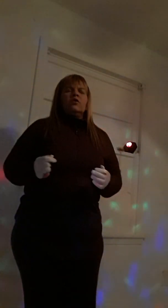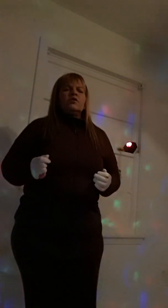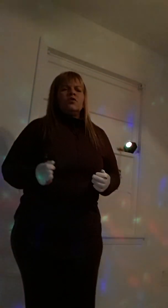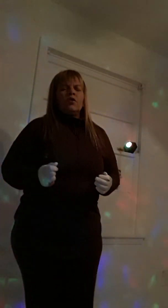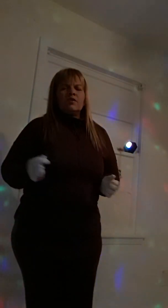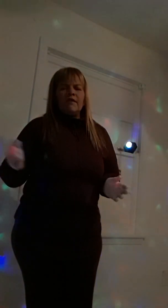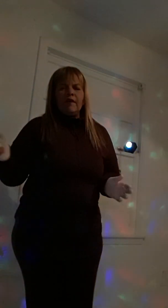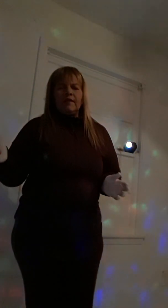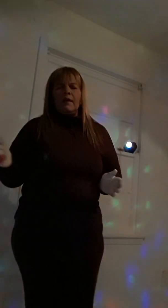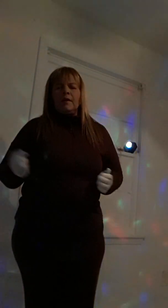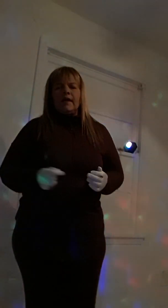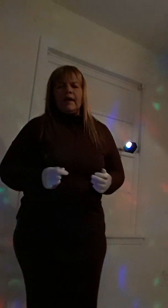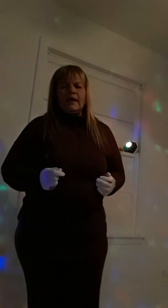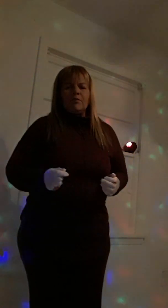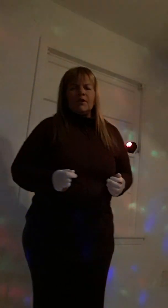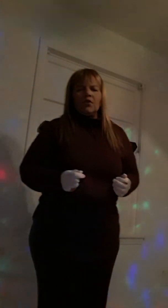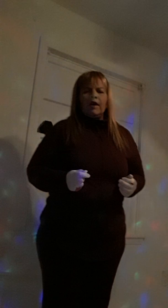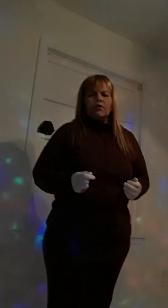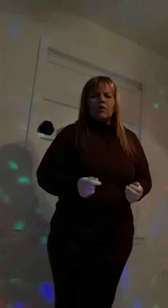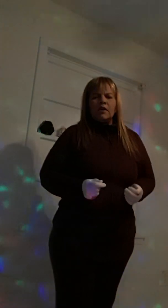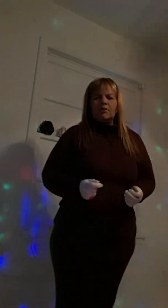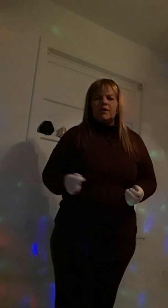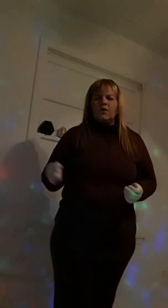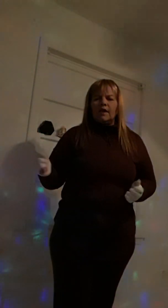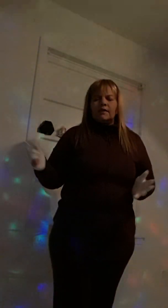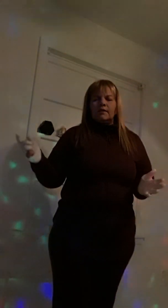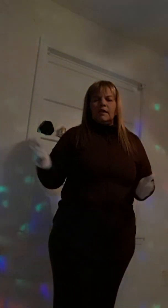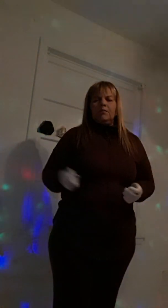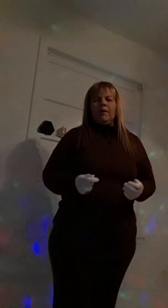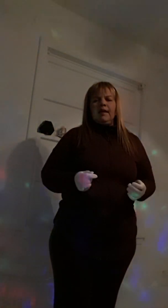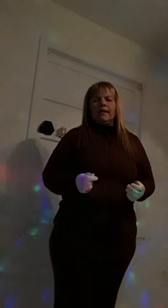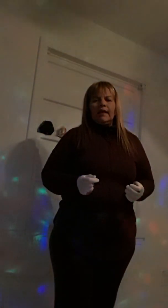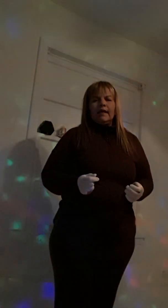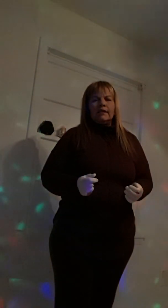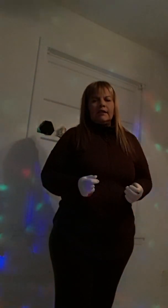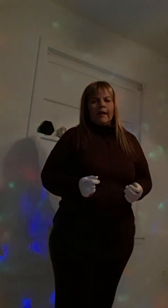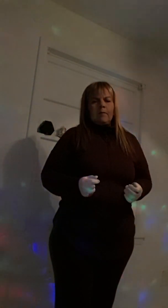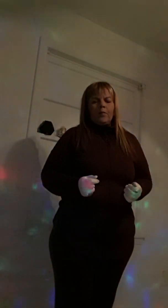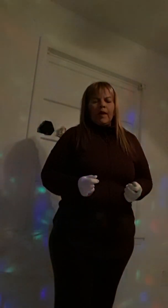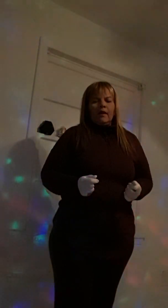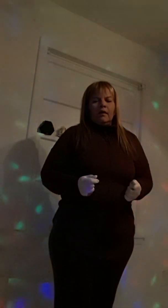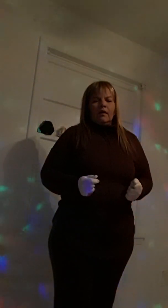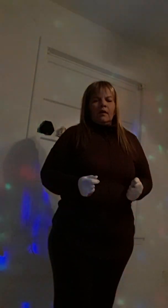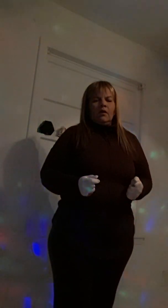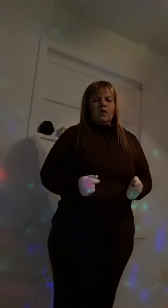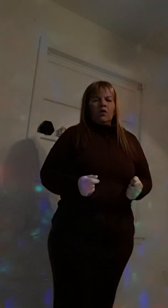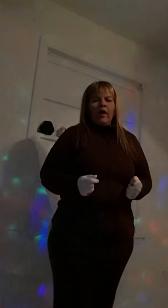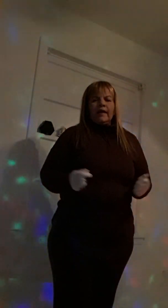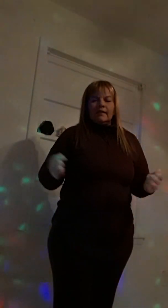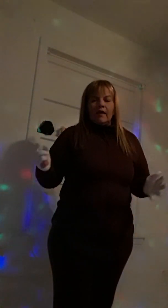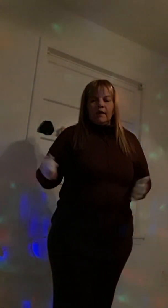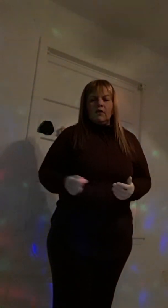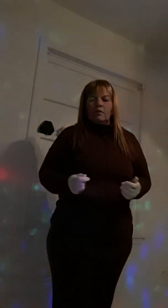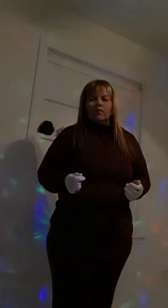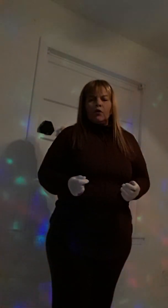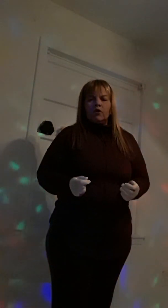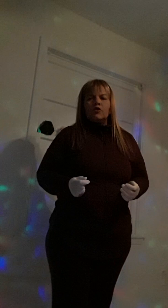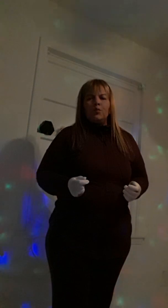no nos afecta, ¿verdad?, que las personas o algunas personas simplemente no hayan sabido. Nosotros